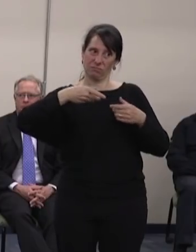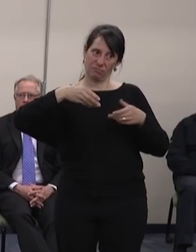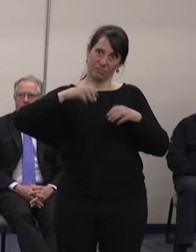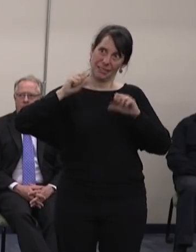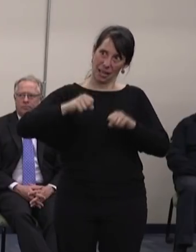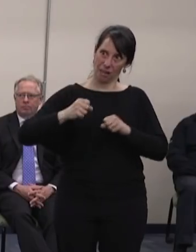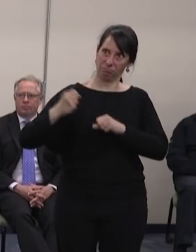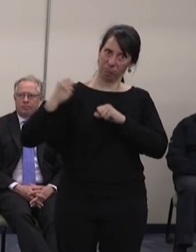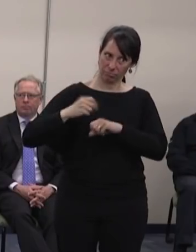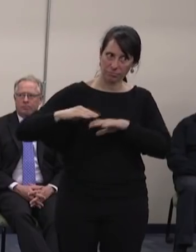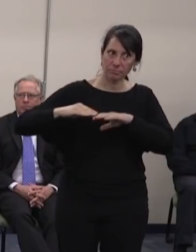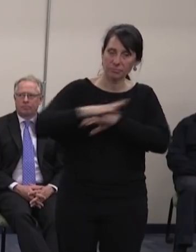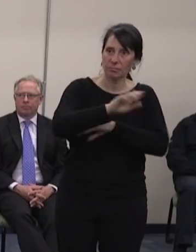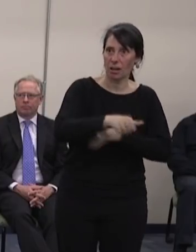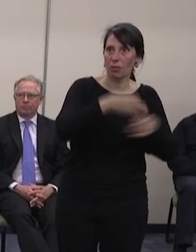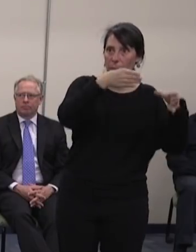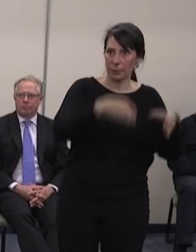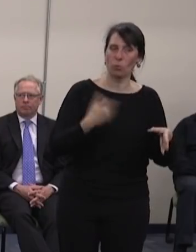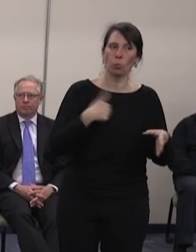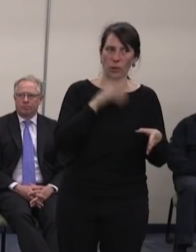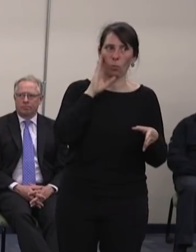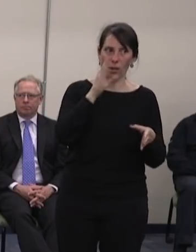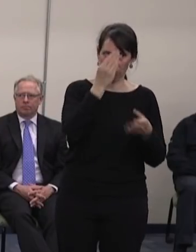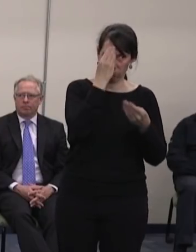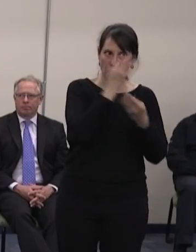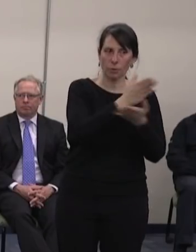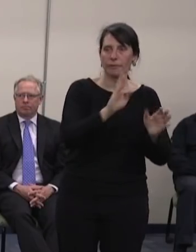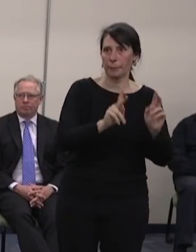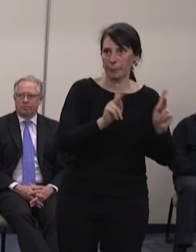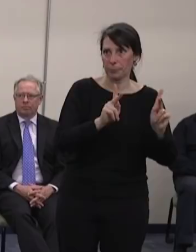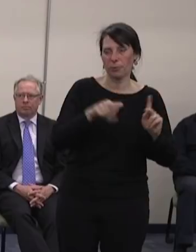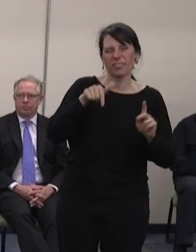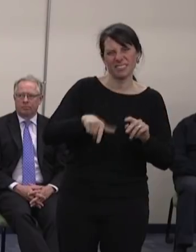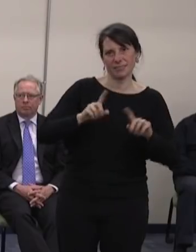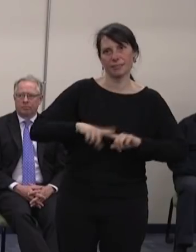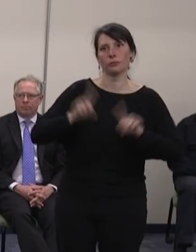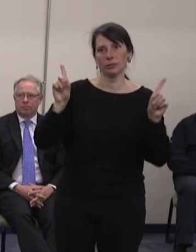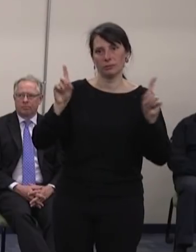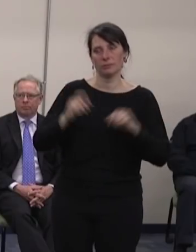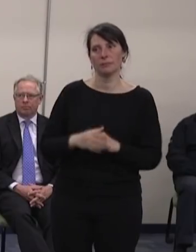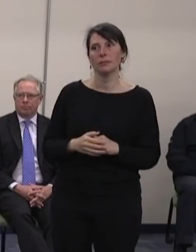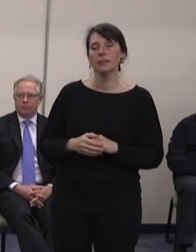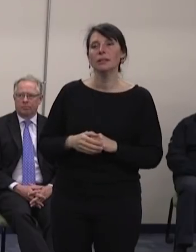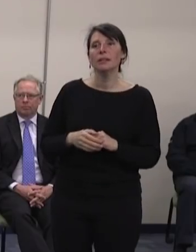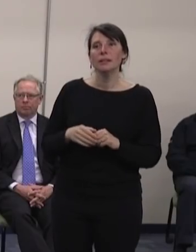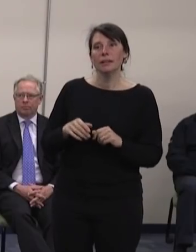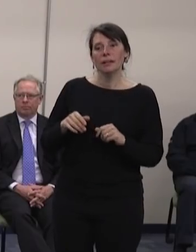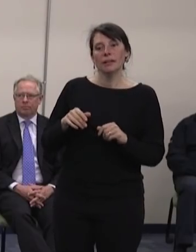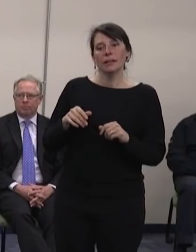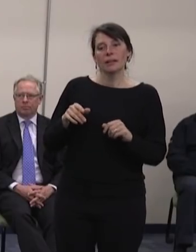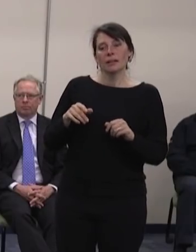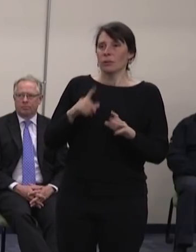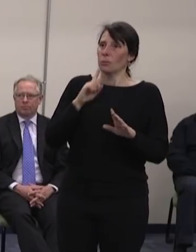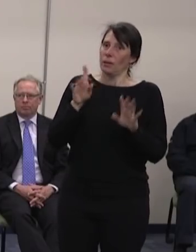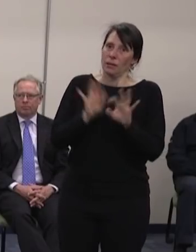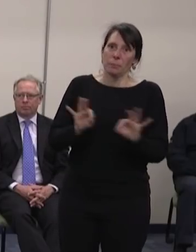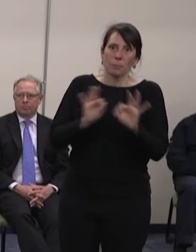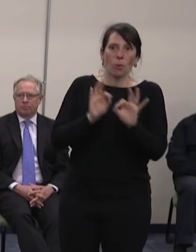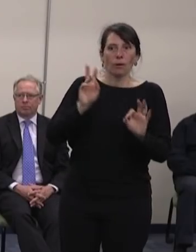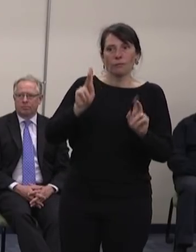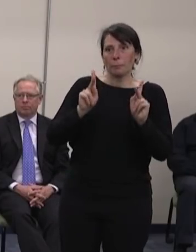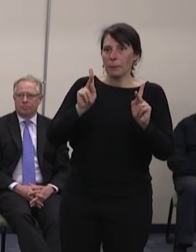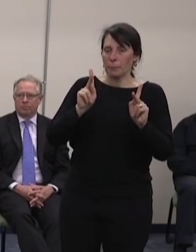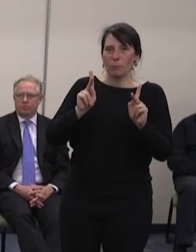As we see local cases due to community spread, it will be important that the public does not become hung up on knowing the